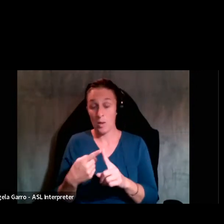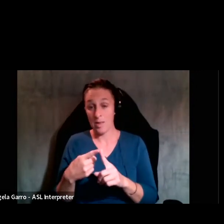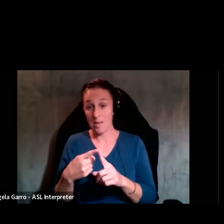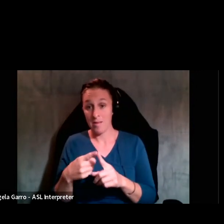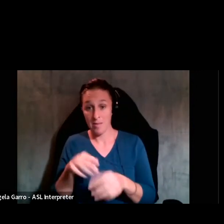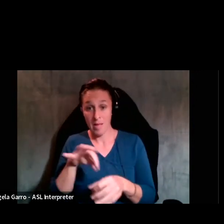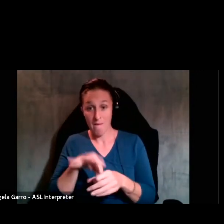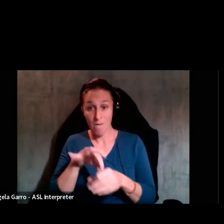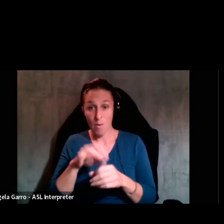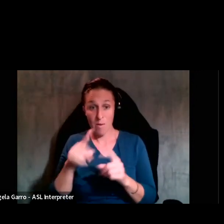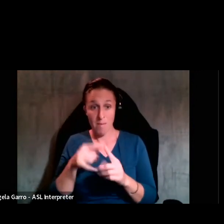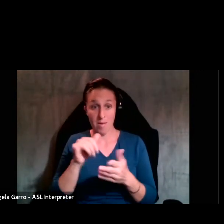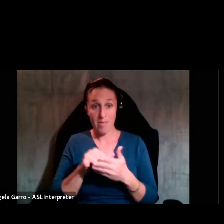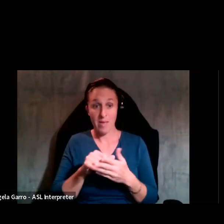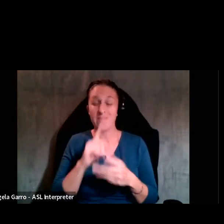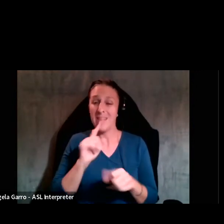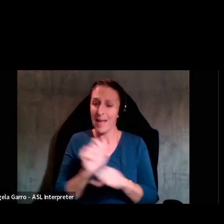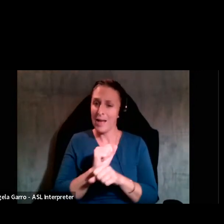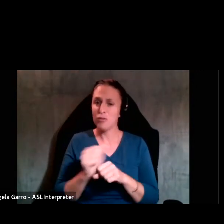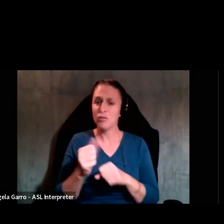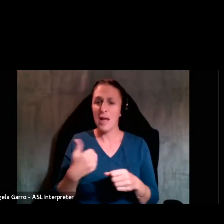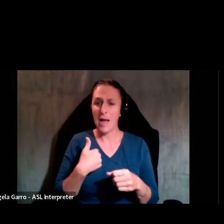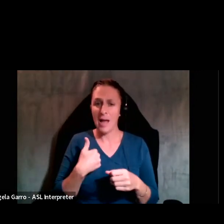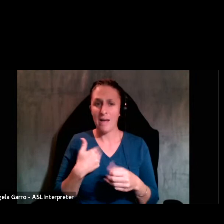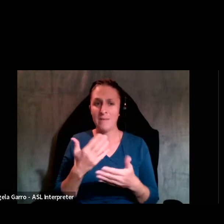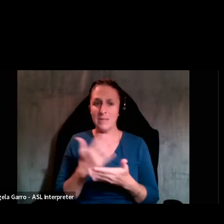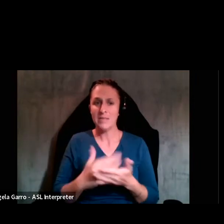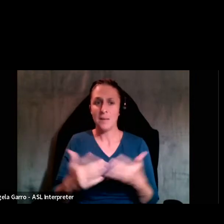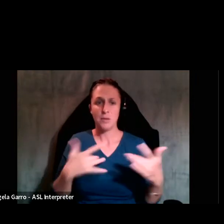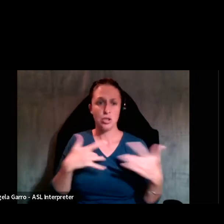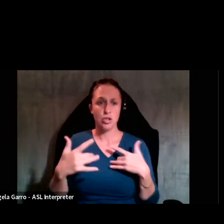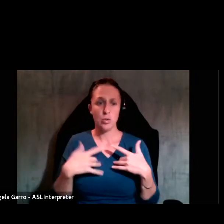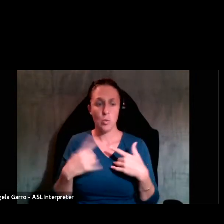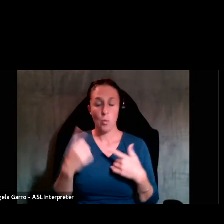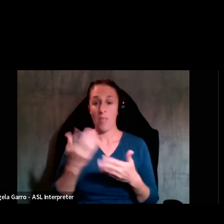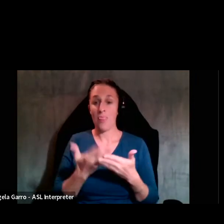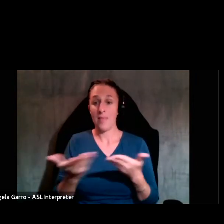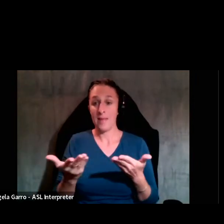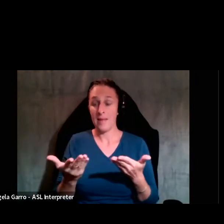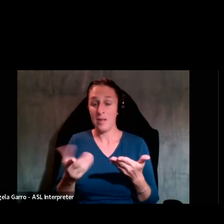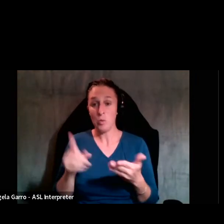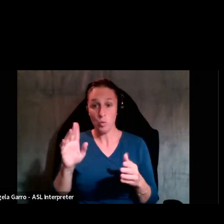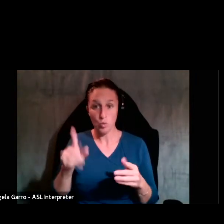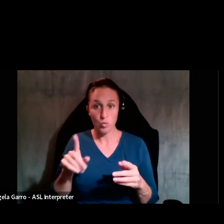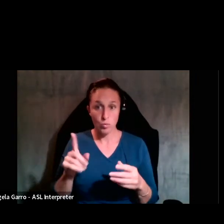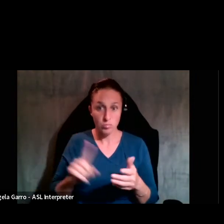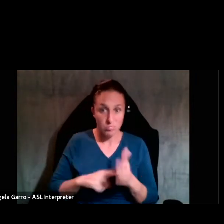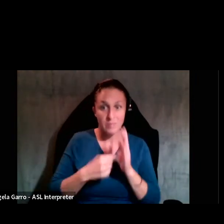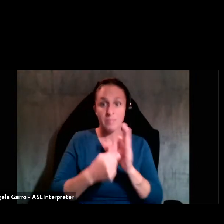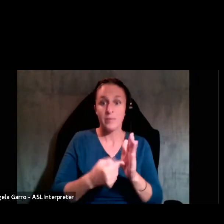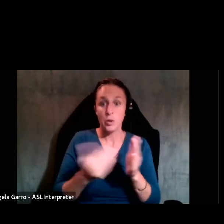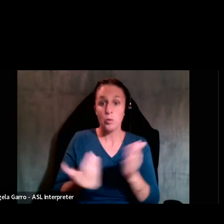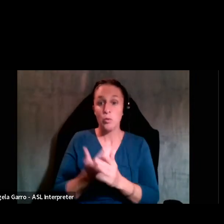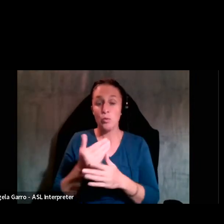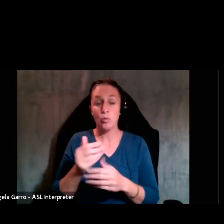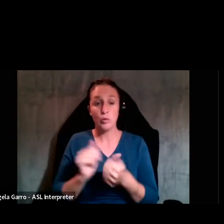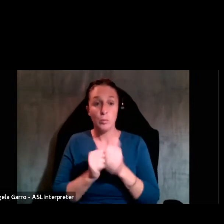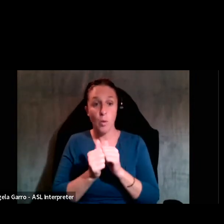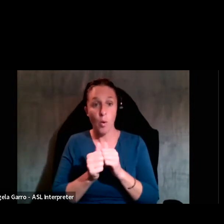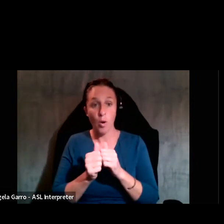that there was actually some concerns. And one of the things when you implement new sports is the impact